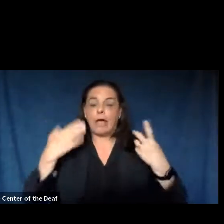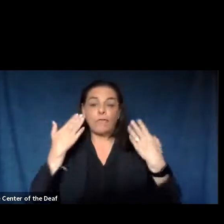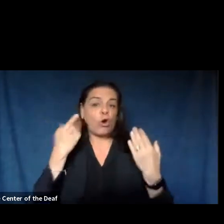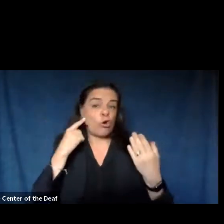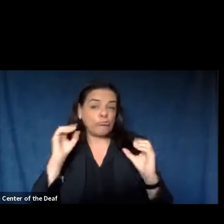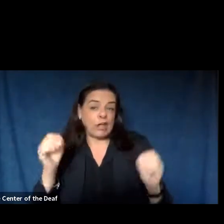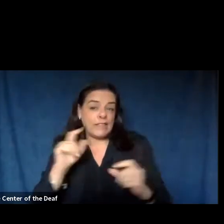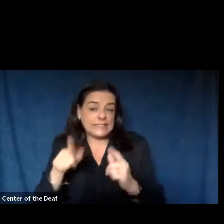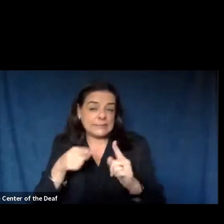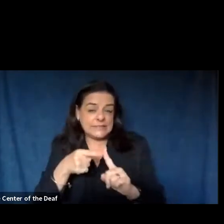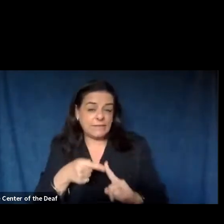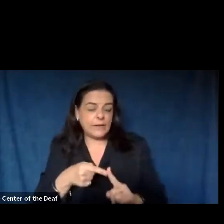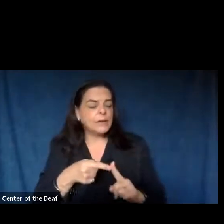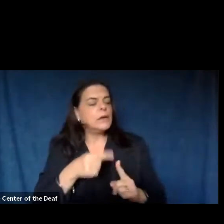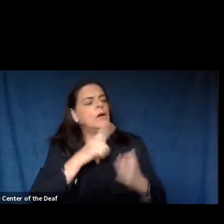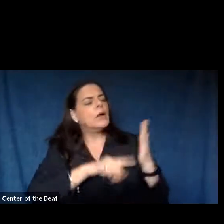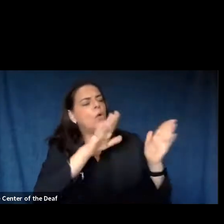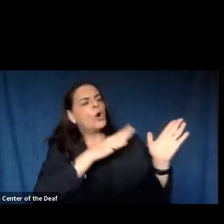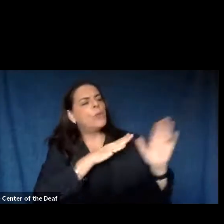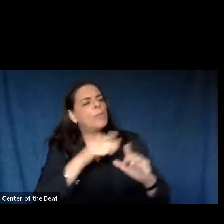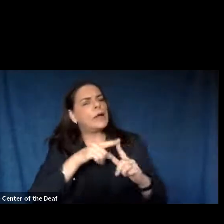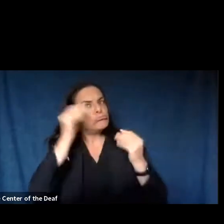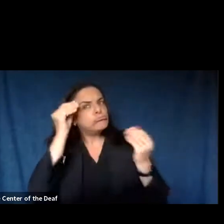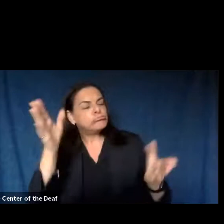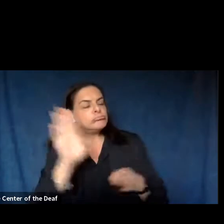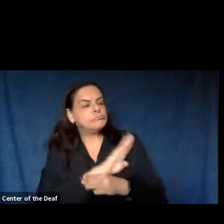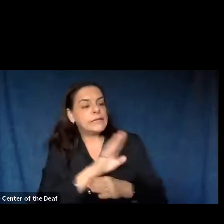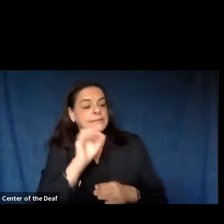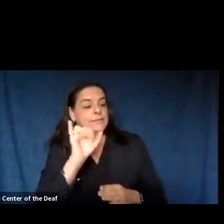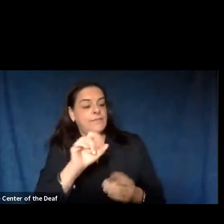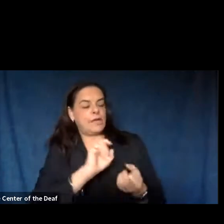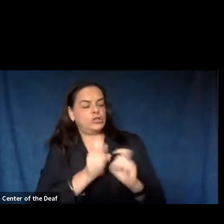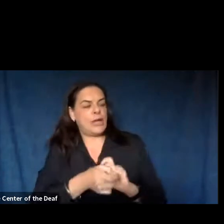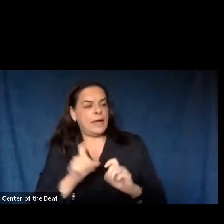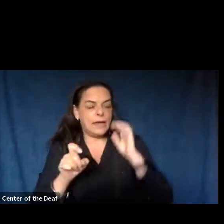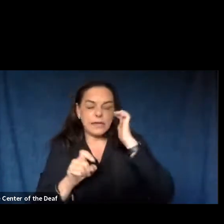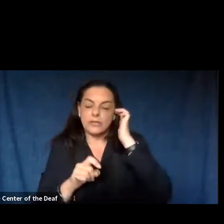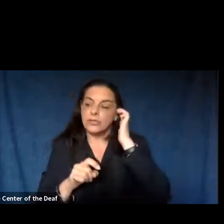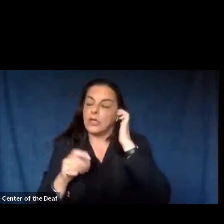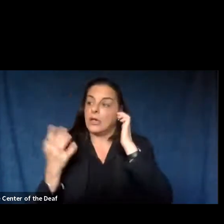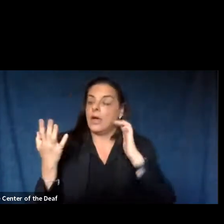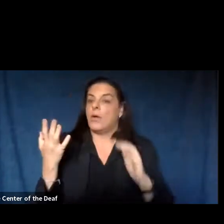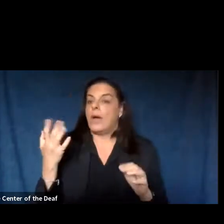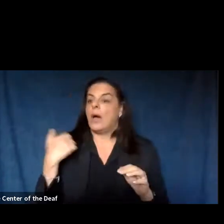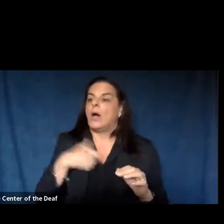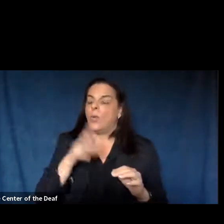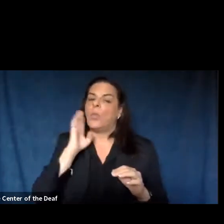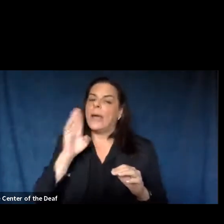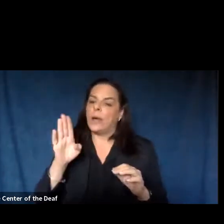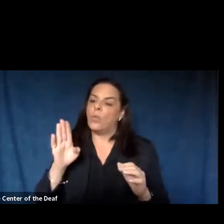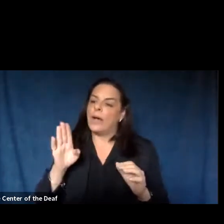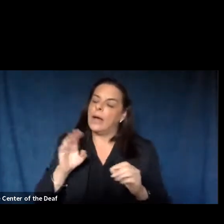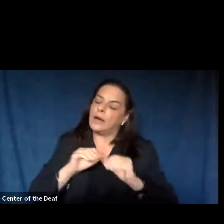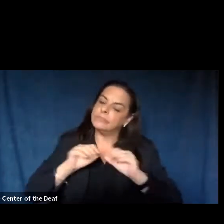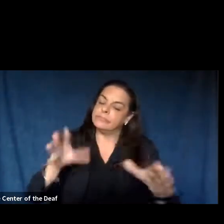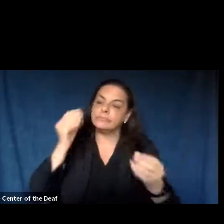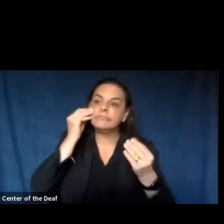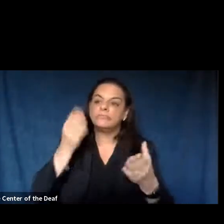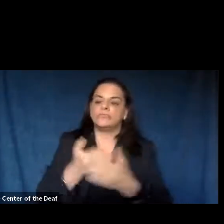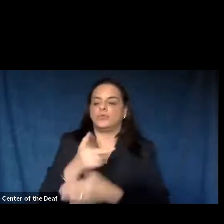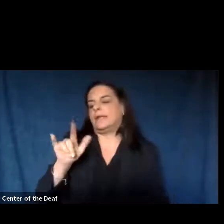His follow-up question is, what are your plans to inform businesses of the change? So we'll be pushing information out through a